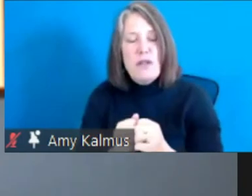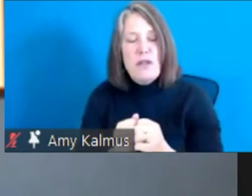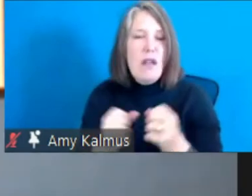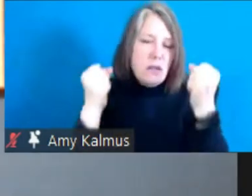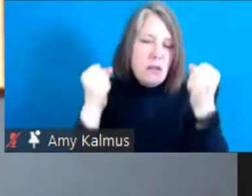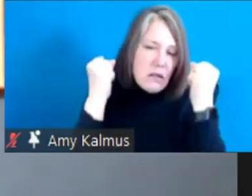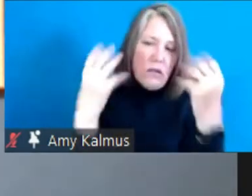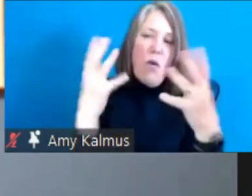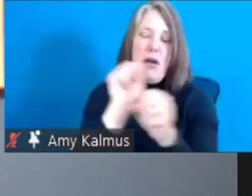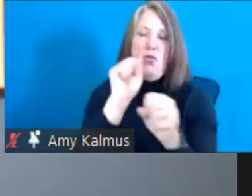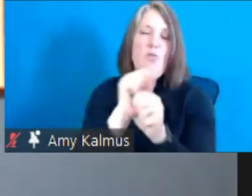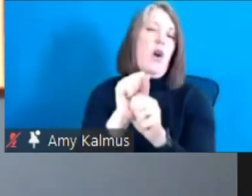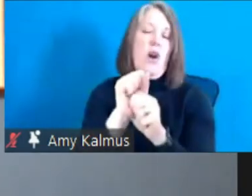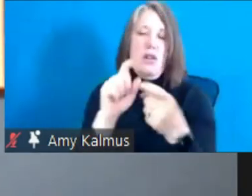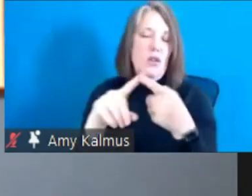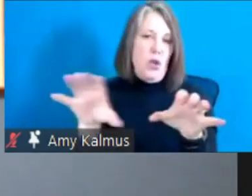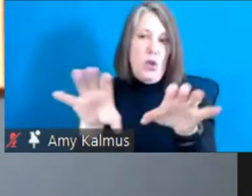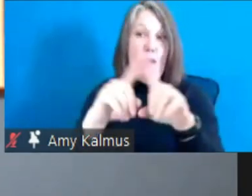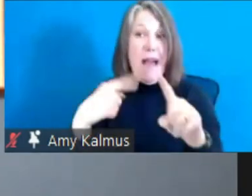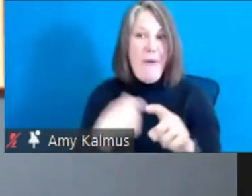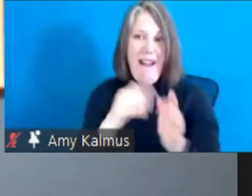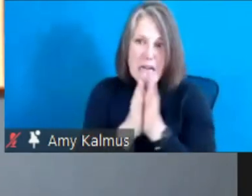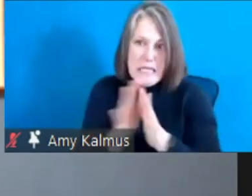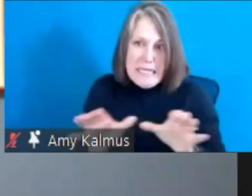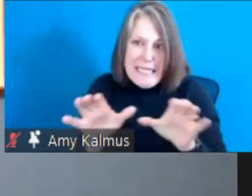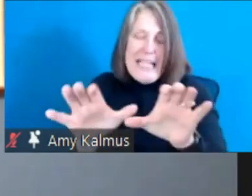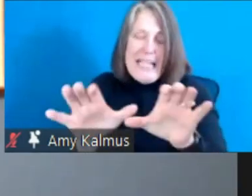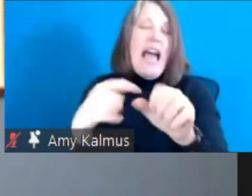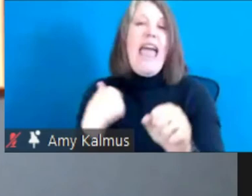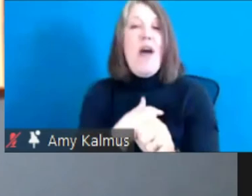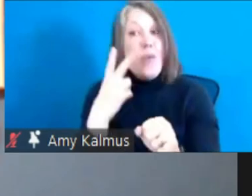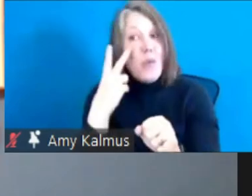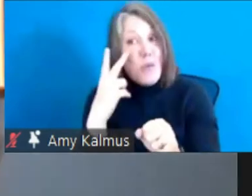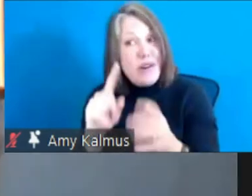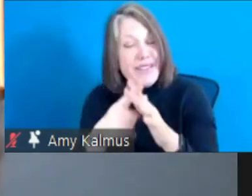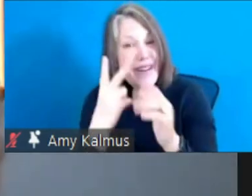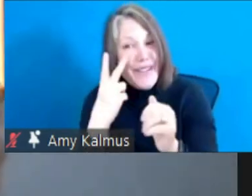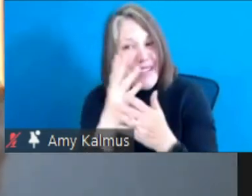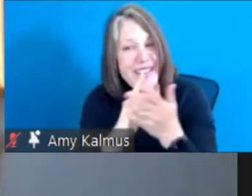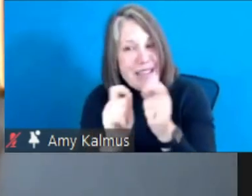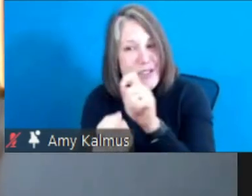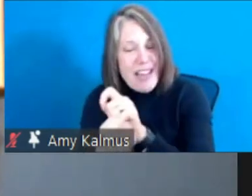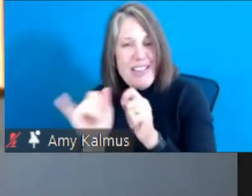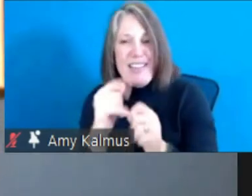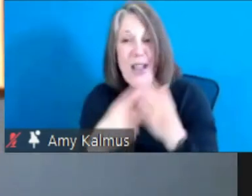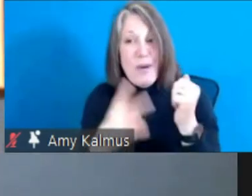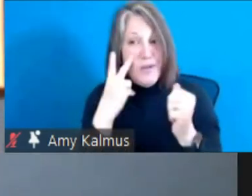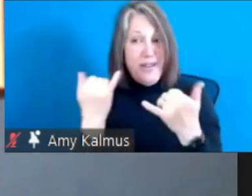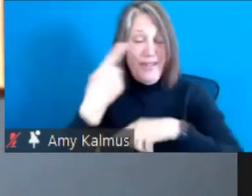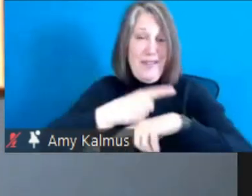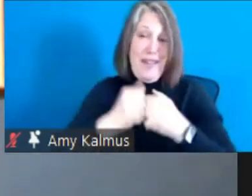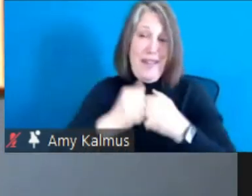work to do, but we are gaining momentum and we are starting to see some changes like what you saw today with Voice of Hands.